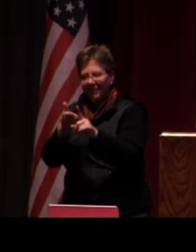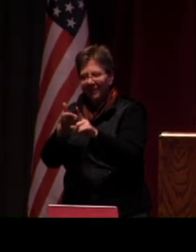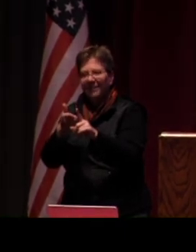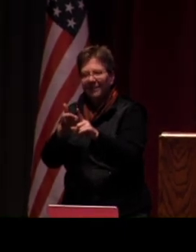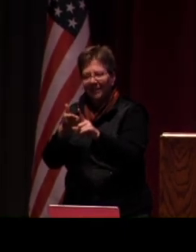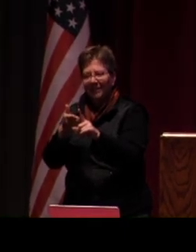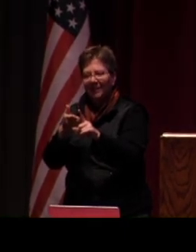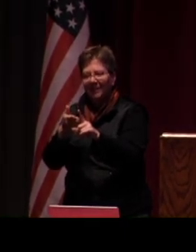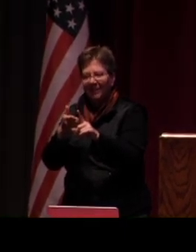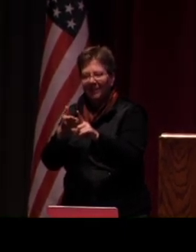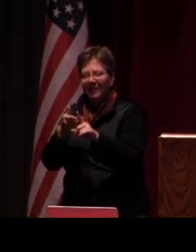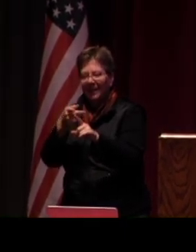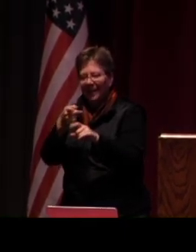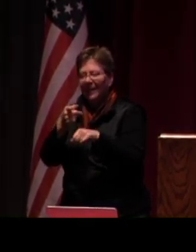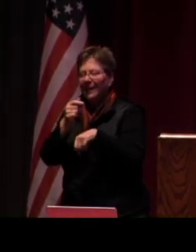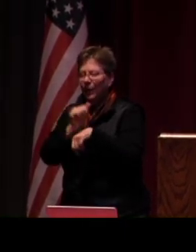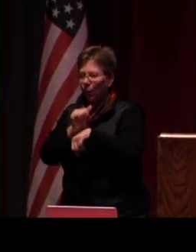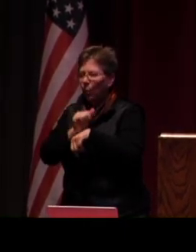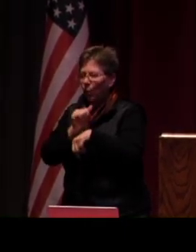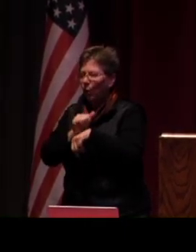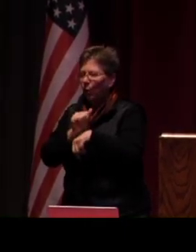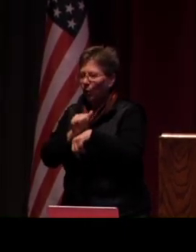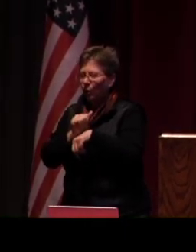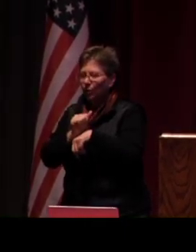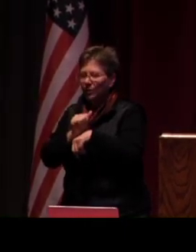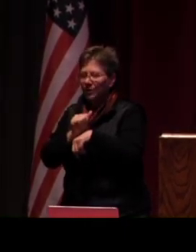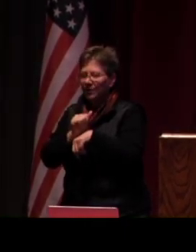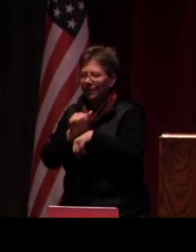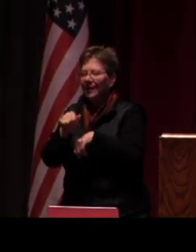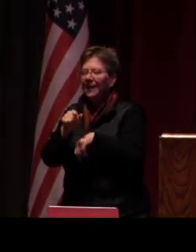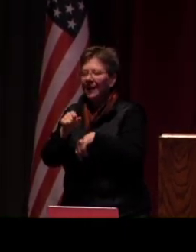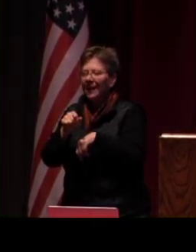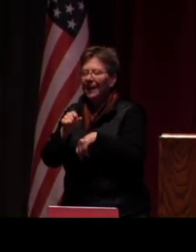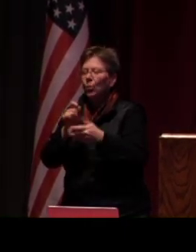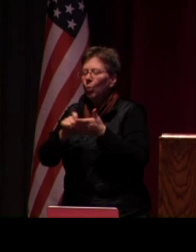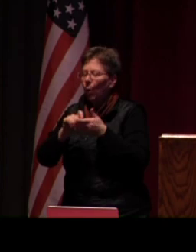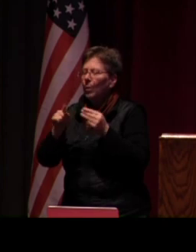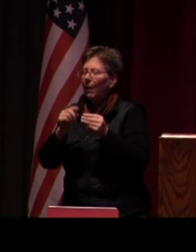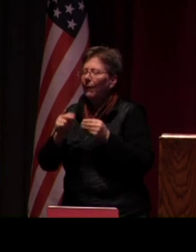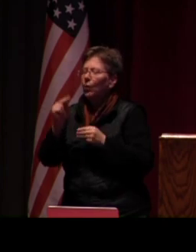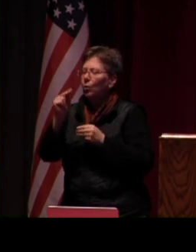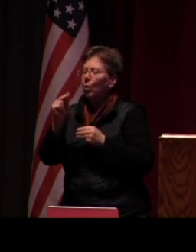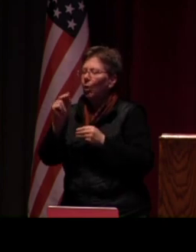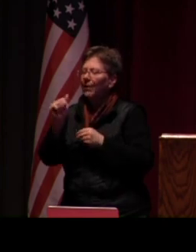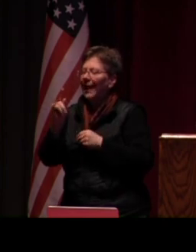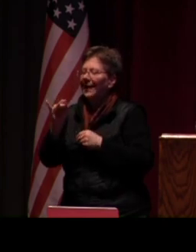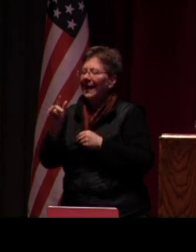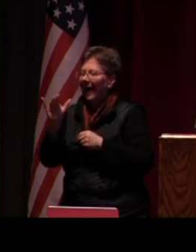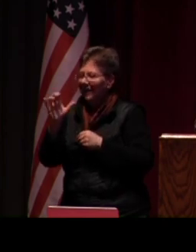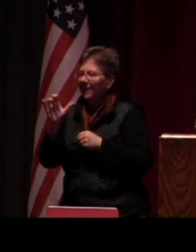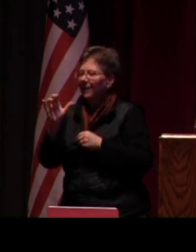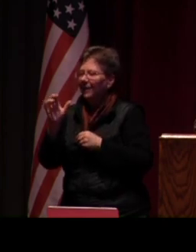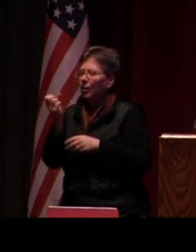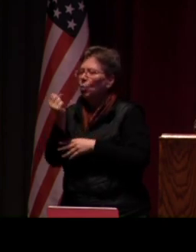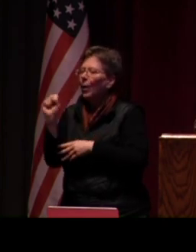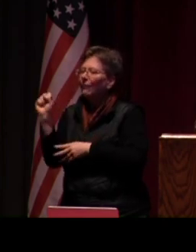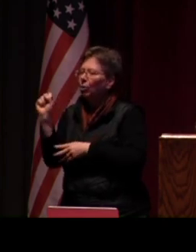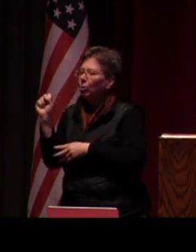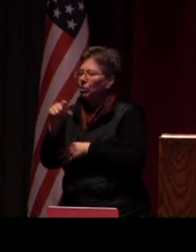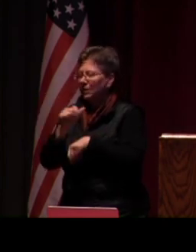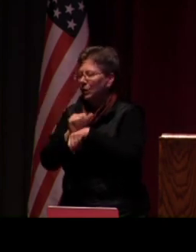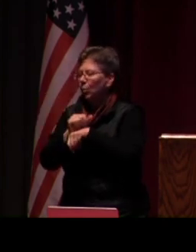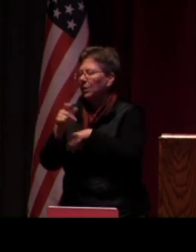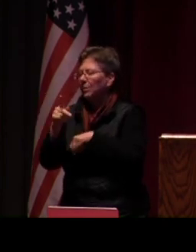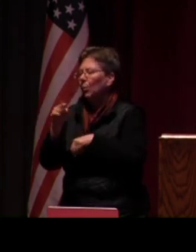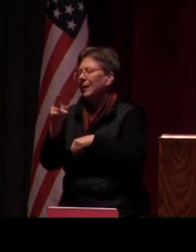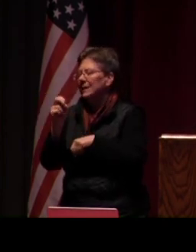and Ruth Lapidus Professor in the Era of North Atlantic Revolutions in the Department of History at Princeton